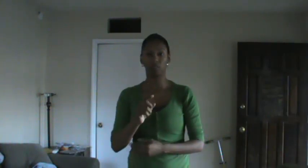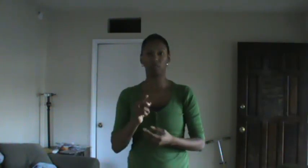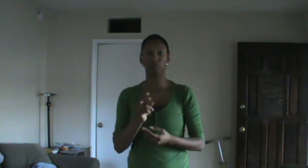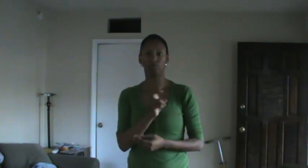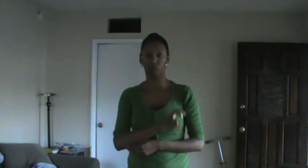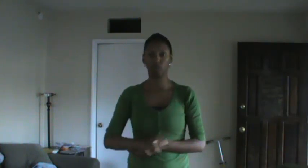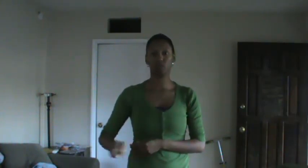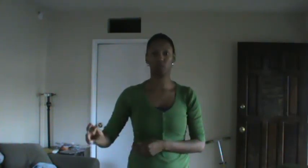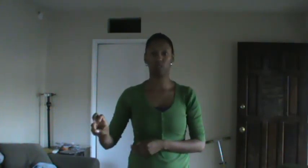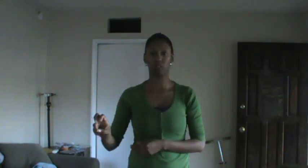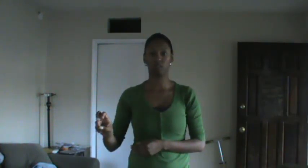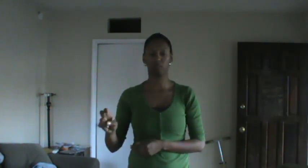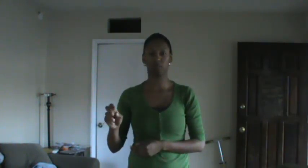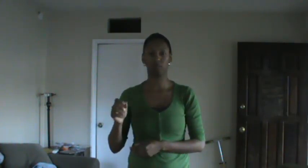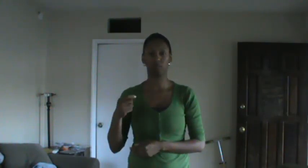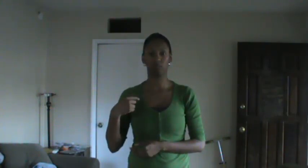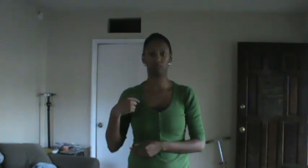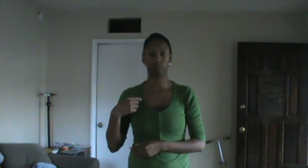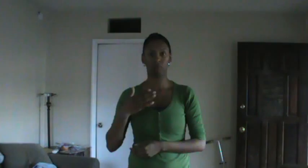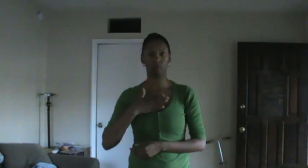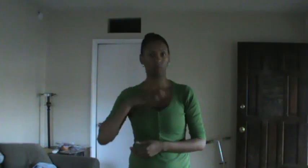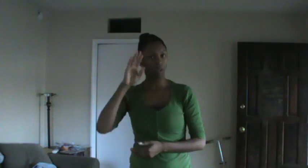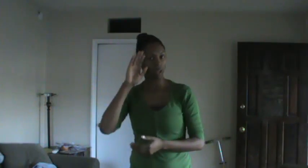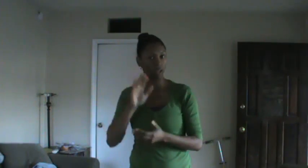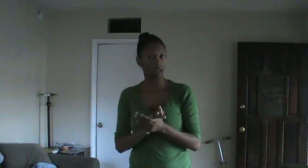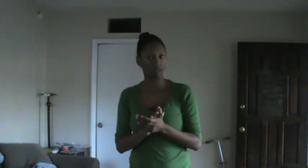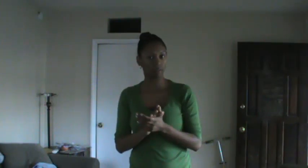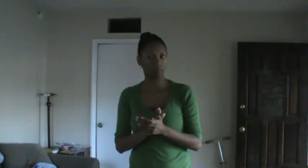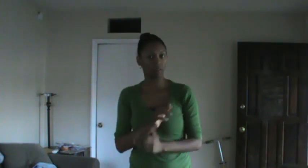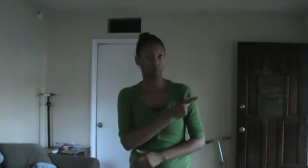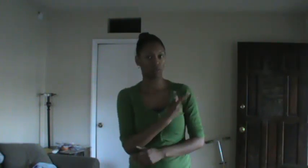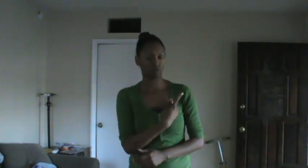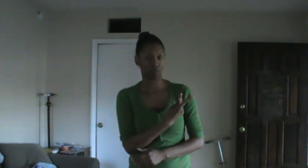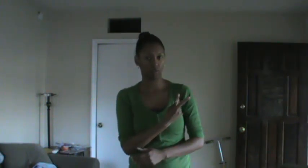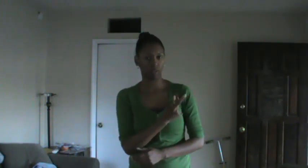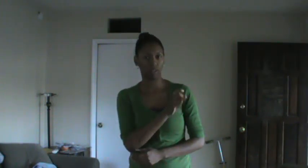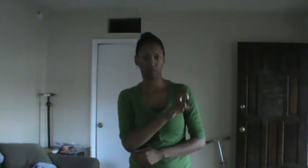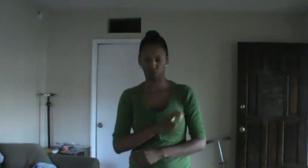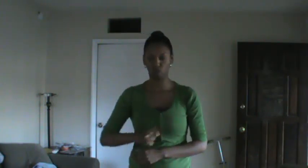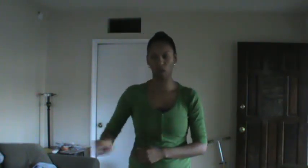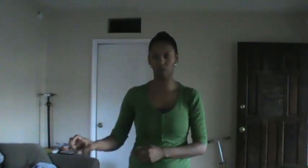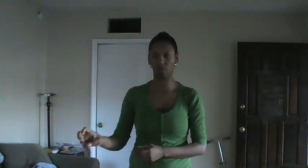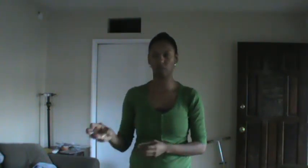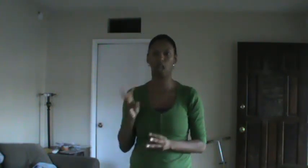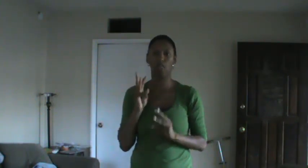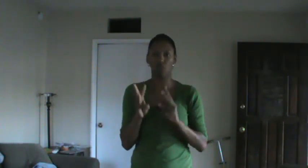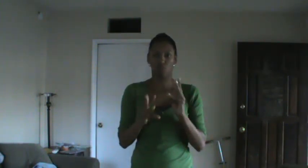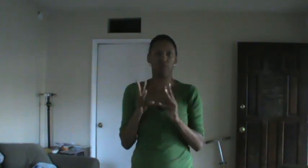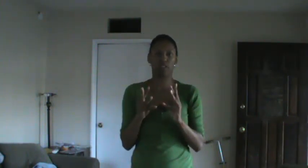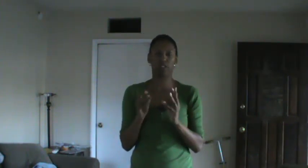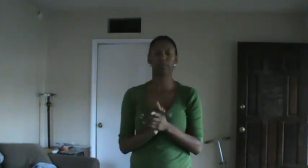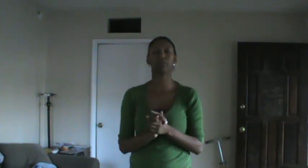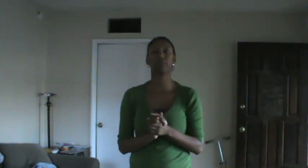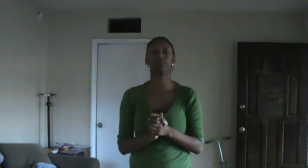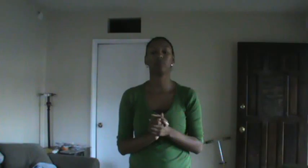were supposed to go from Dulles Airport to North Carolina, where we would then fly to Tokyo, Japan, and connect on a flight